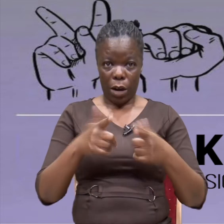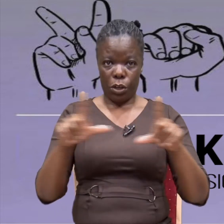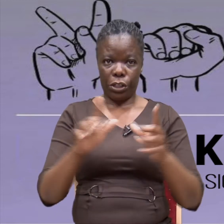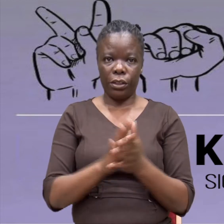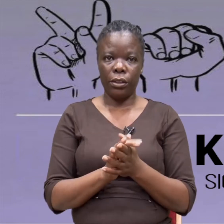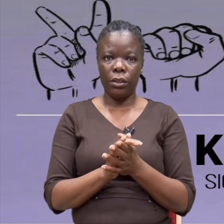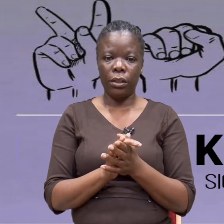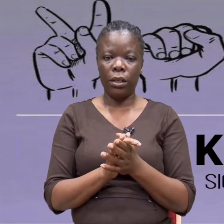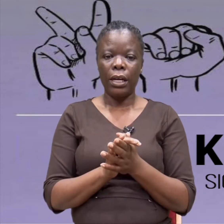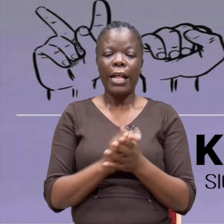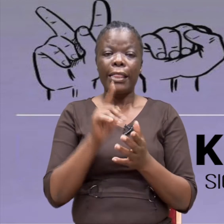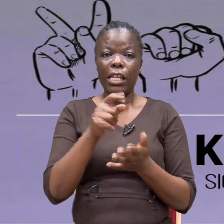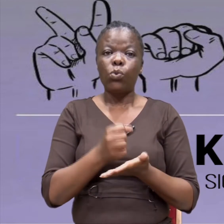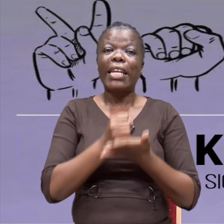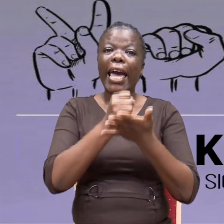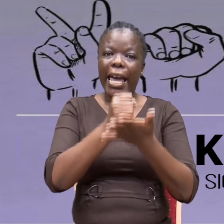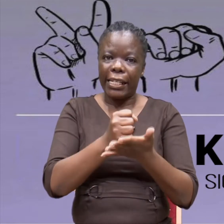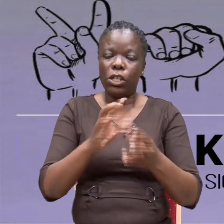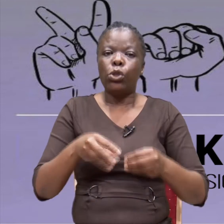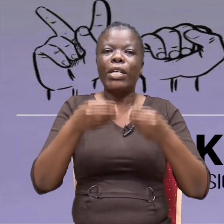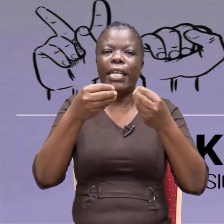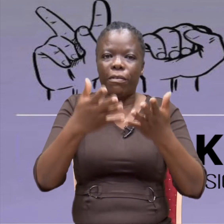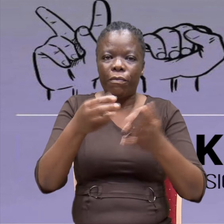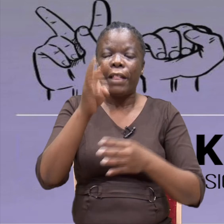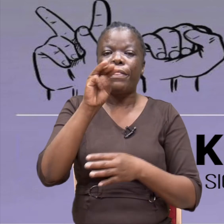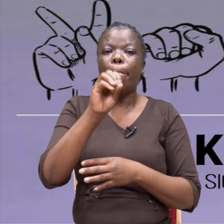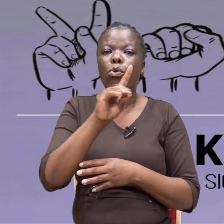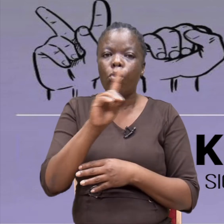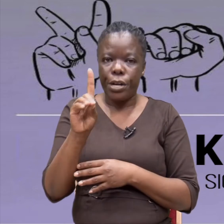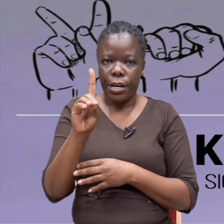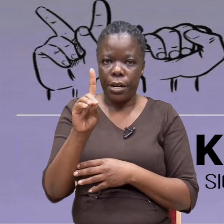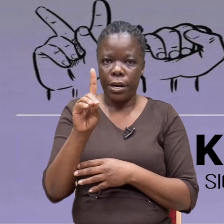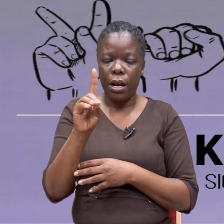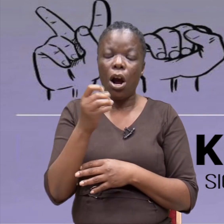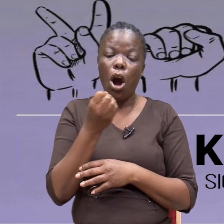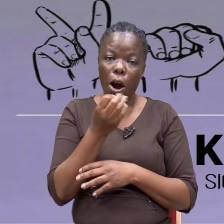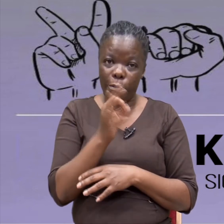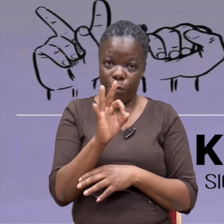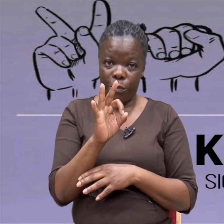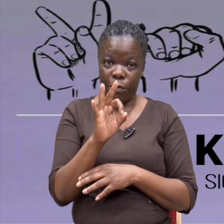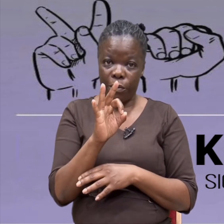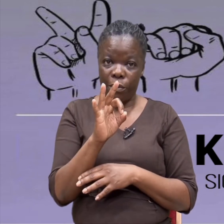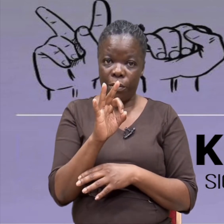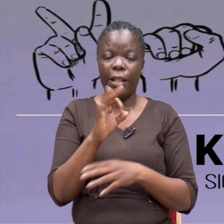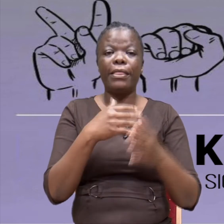language. This will aid to give the mood of the